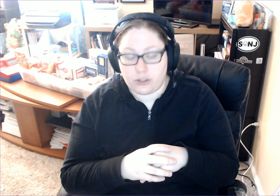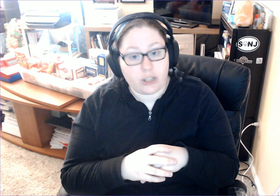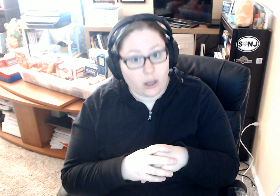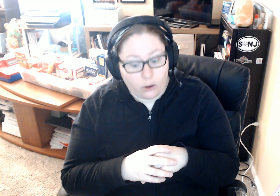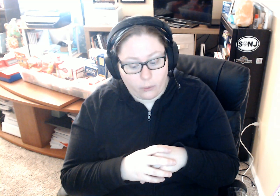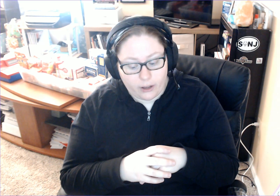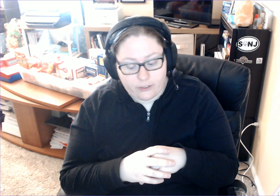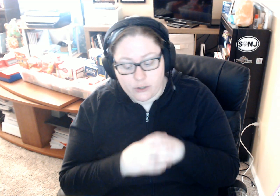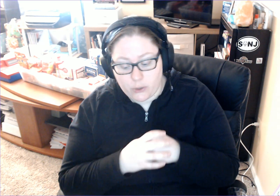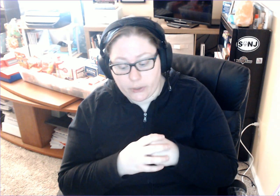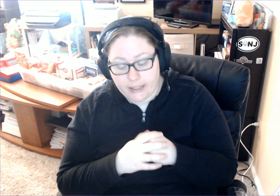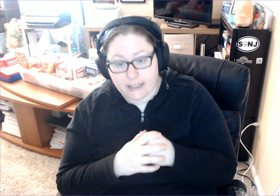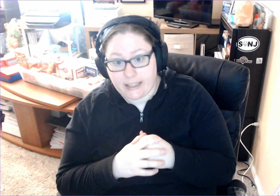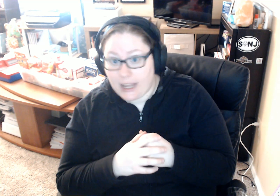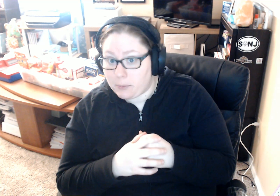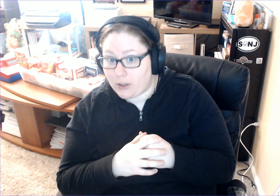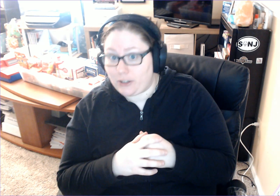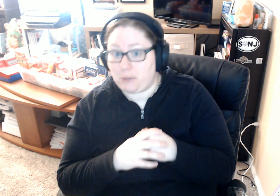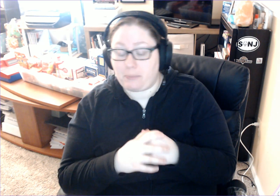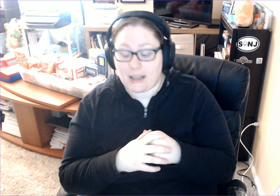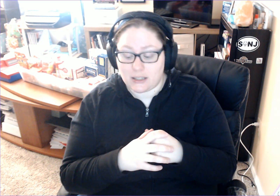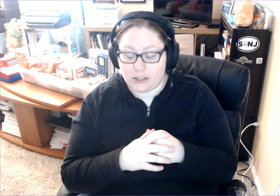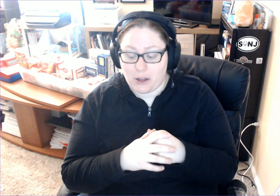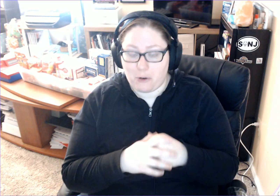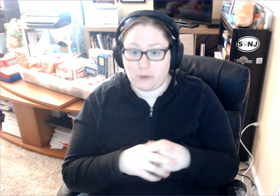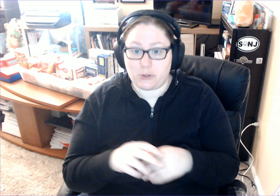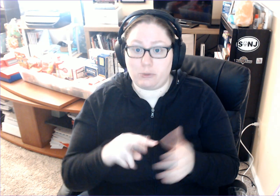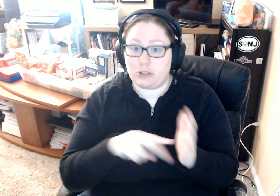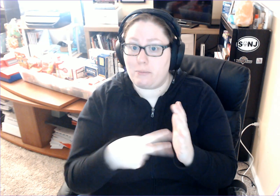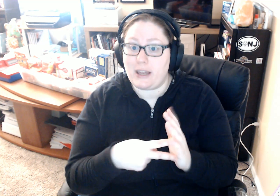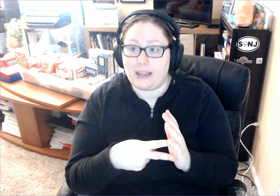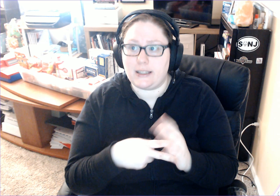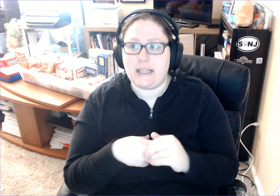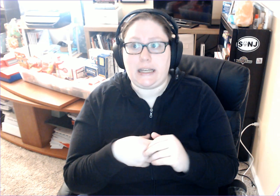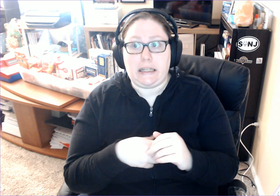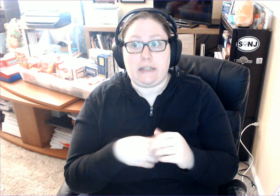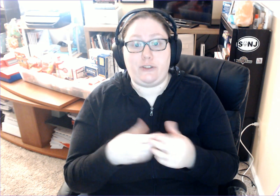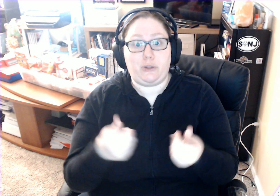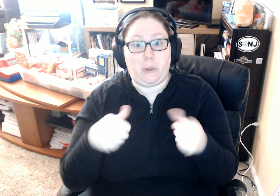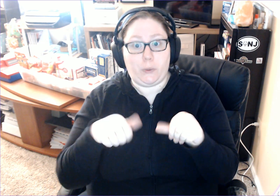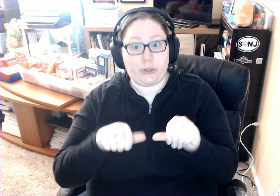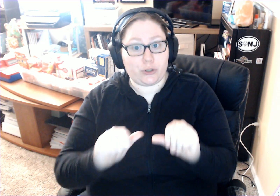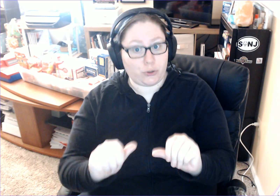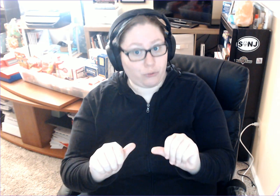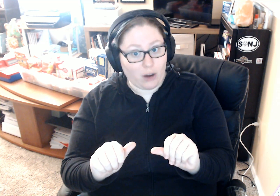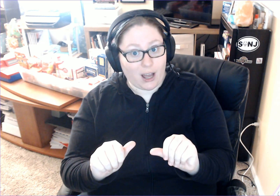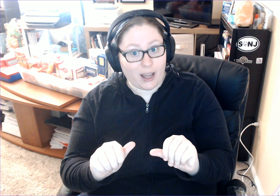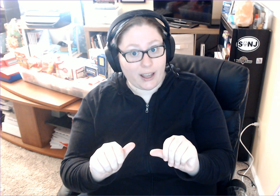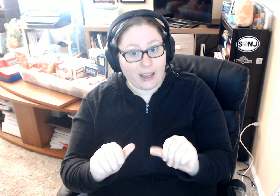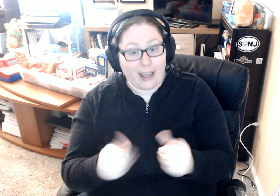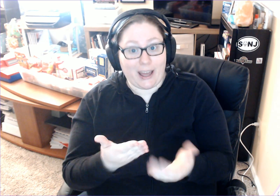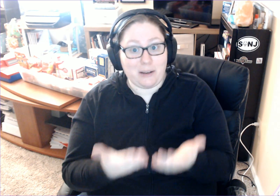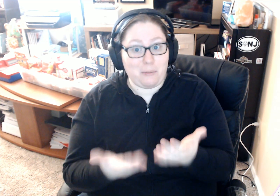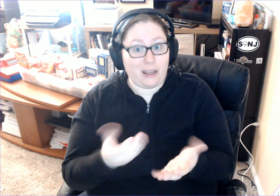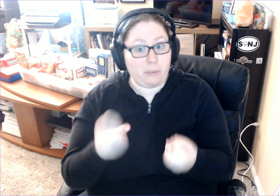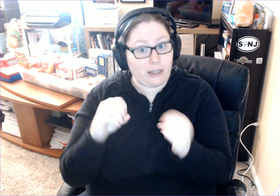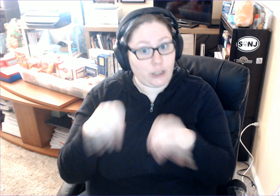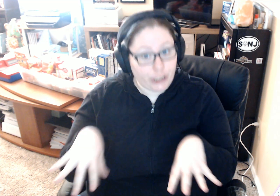So, if you don't like to gamble on your best clothes, which means if you don't want to try and maybe